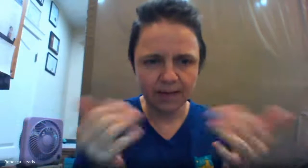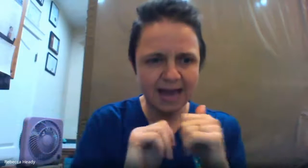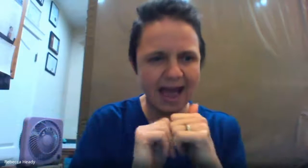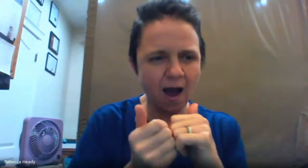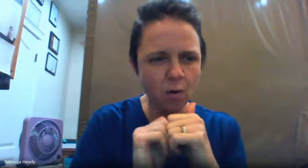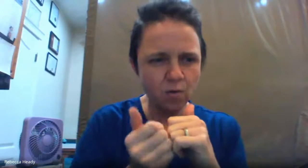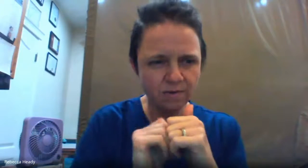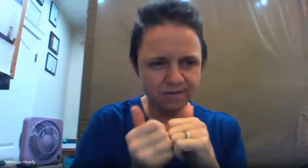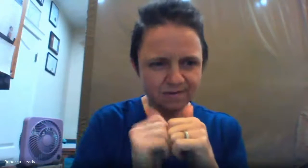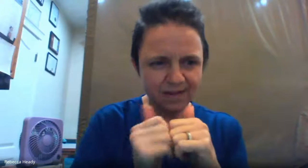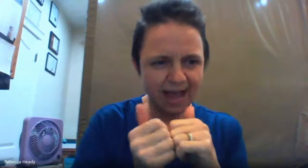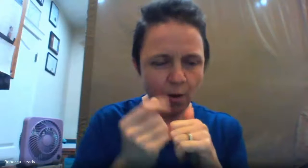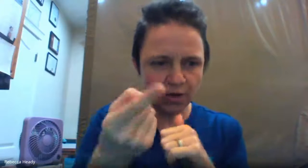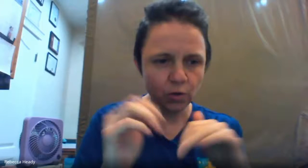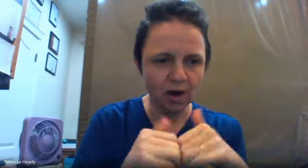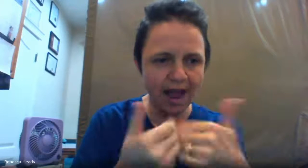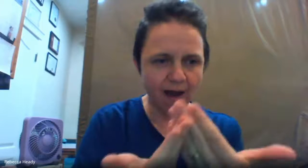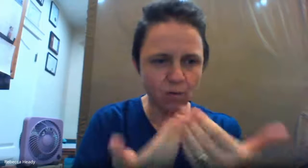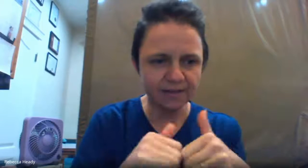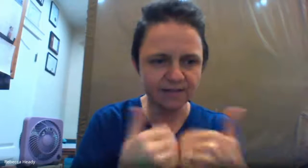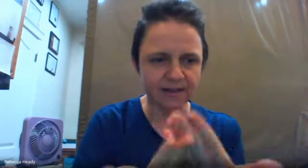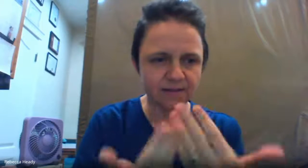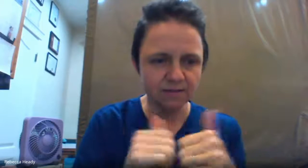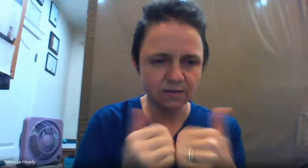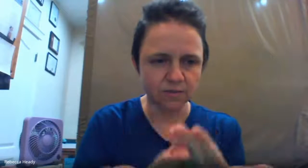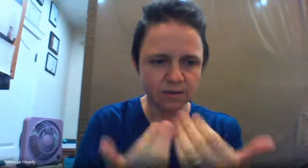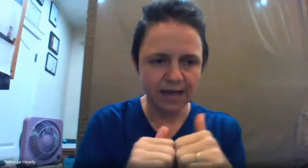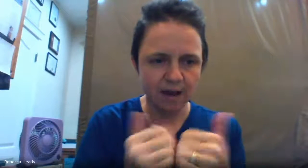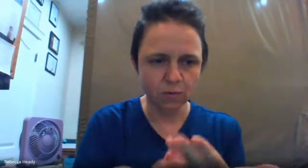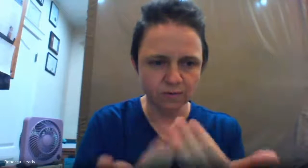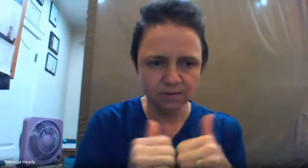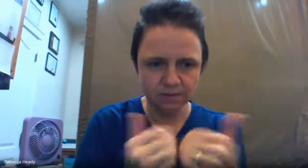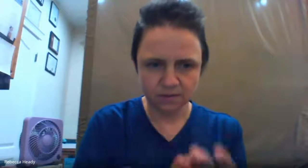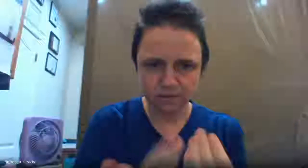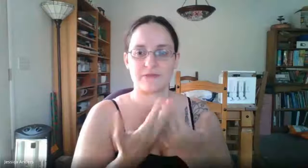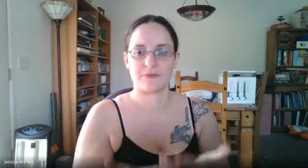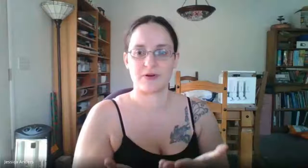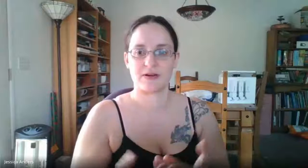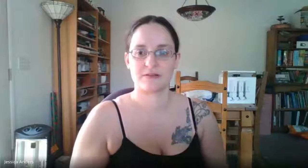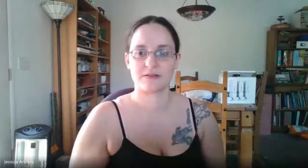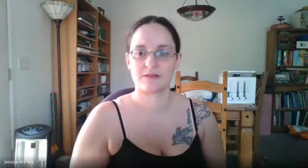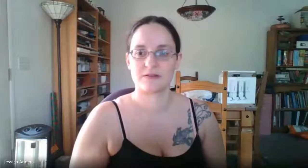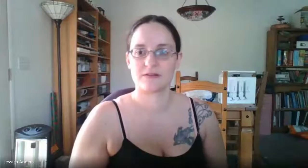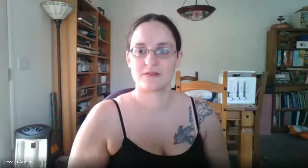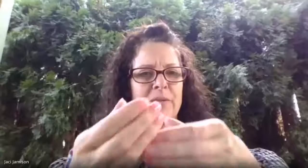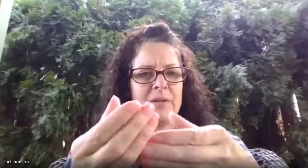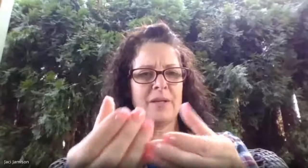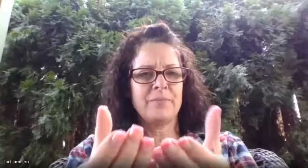how? Like, how are you? Or how? He does it like this too. How? That's the one I remember. How? Yeah. How? We're